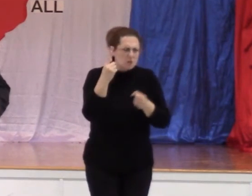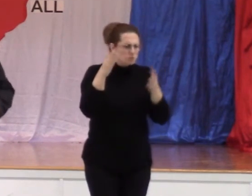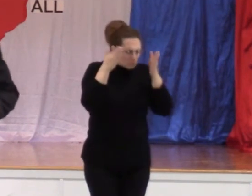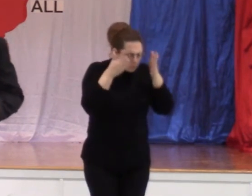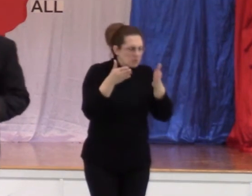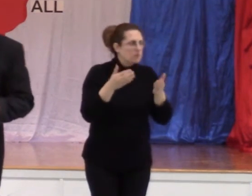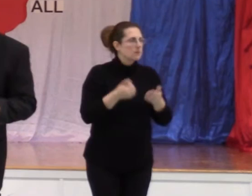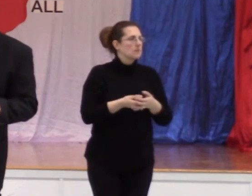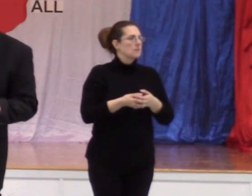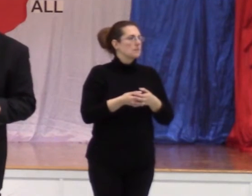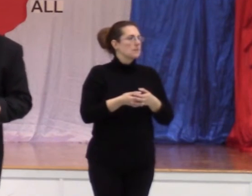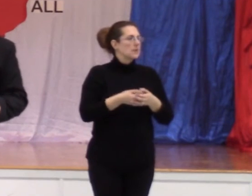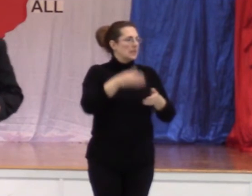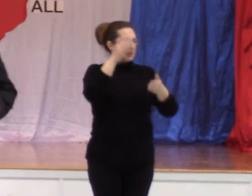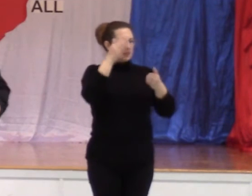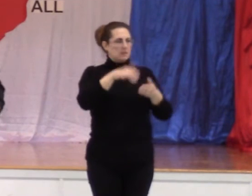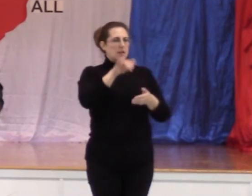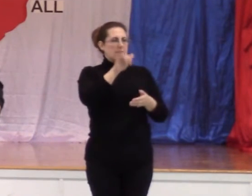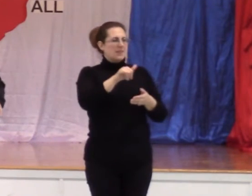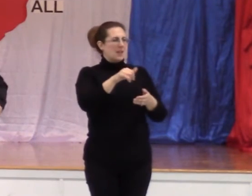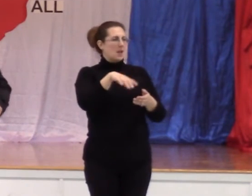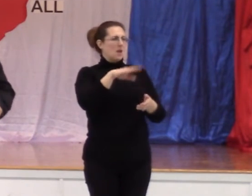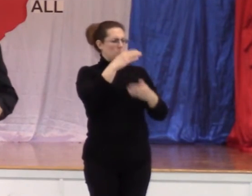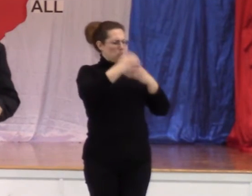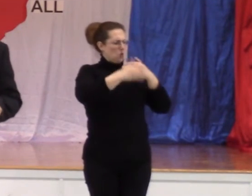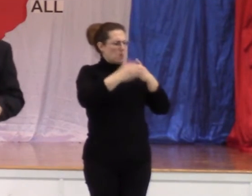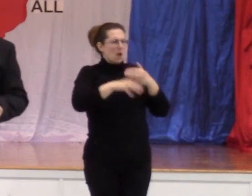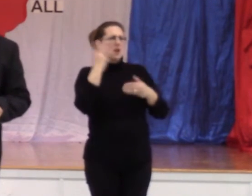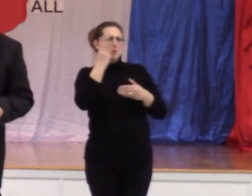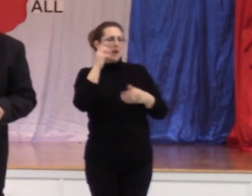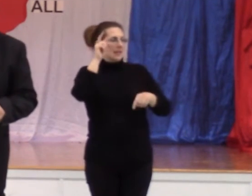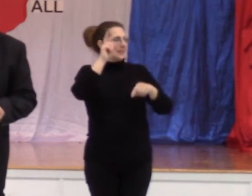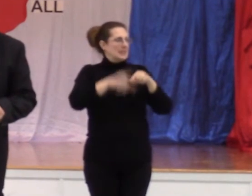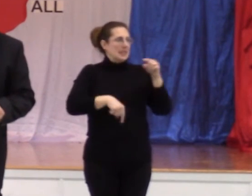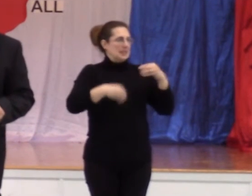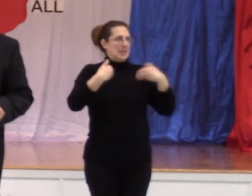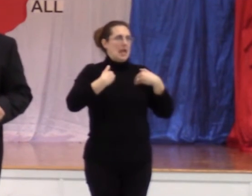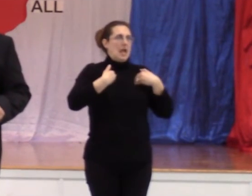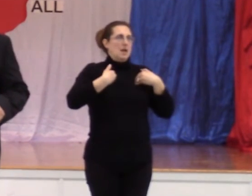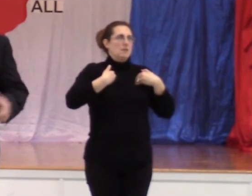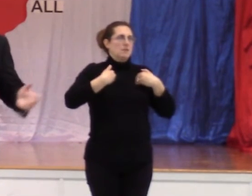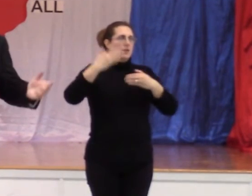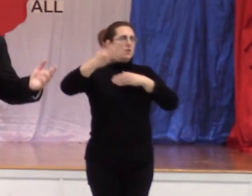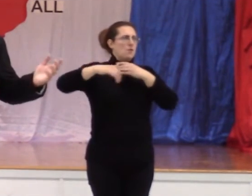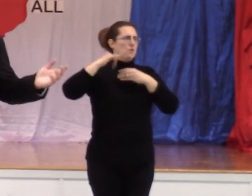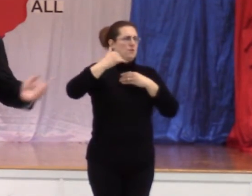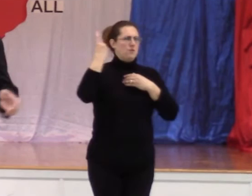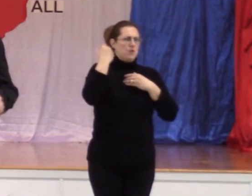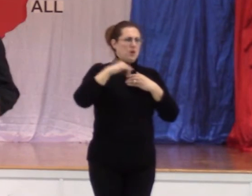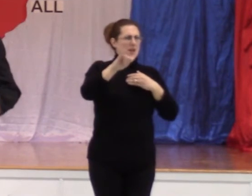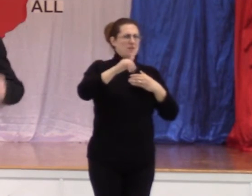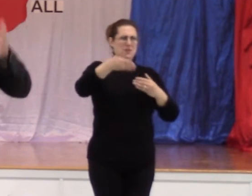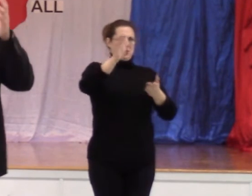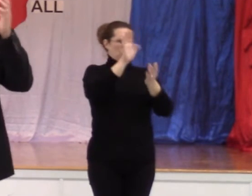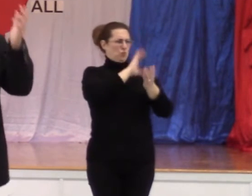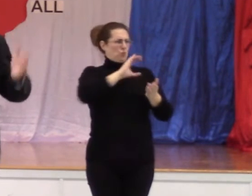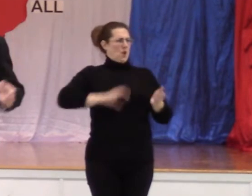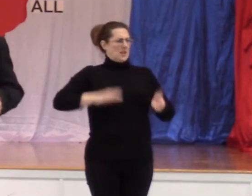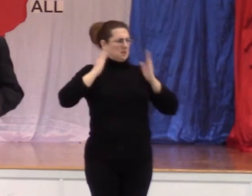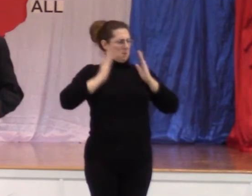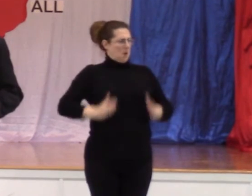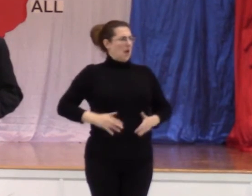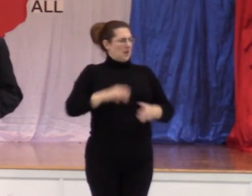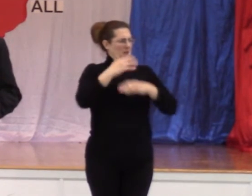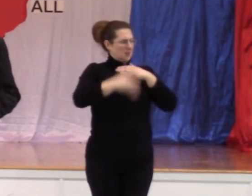says the finite, that is the bread and the wine, cannot contain the infinite. Christ's body and blood. Christ who's